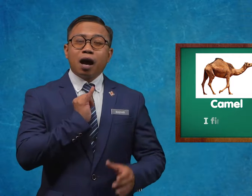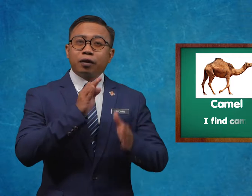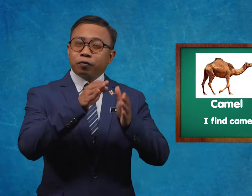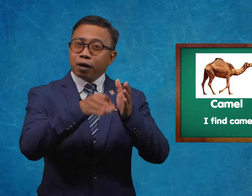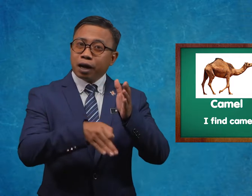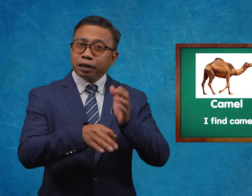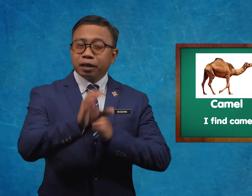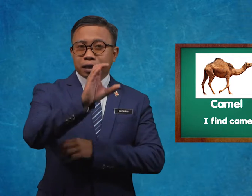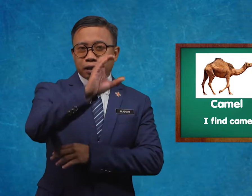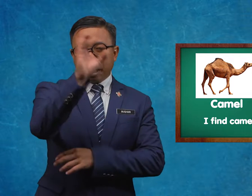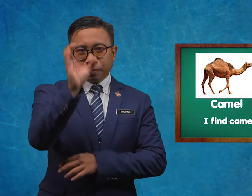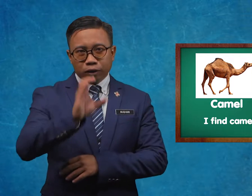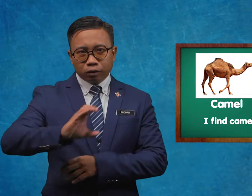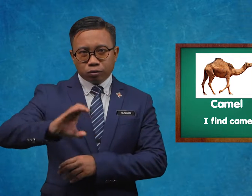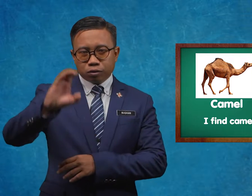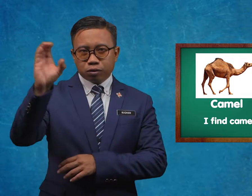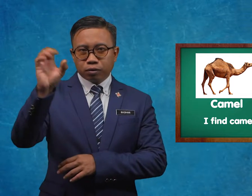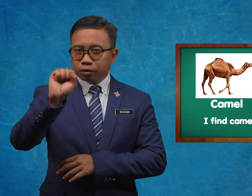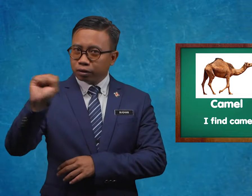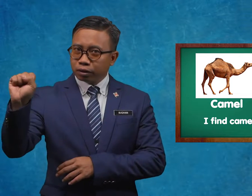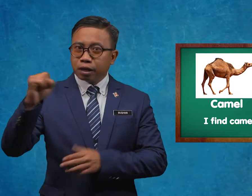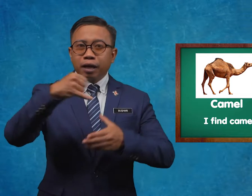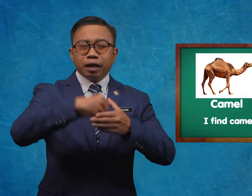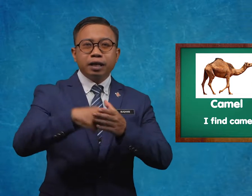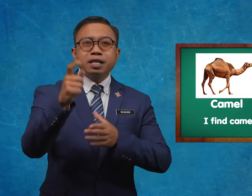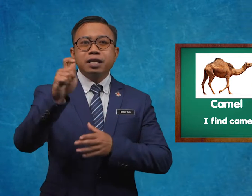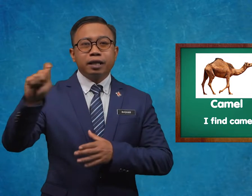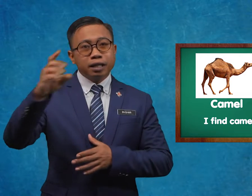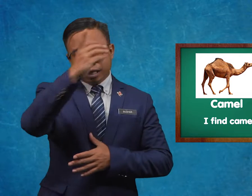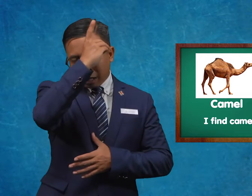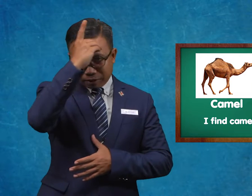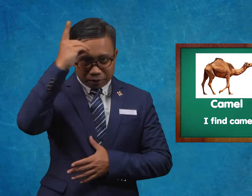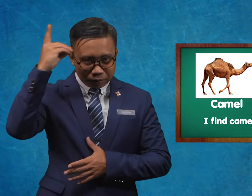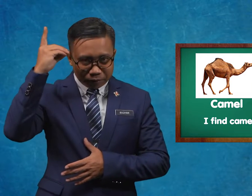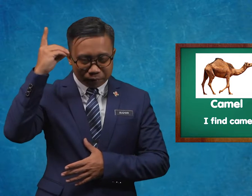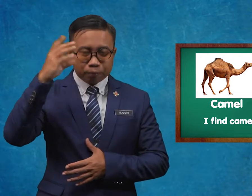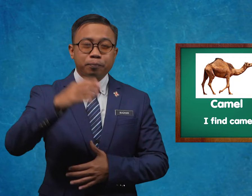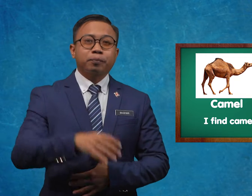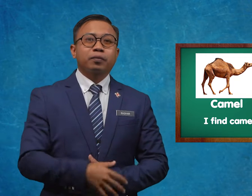I find camels in the desert.